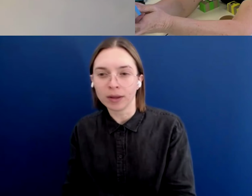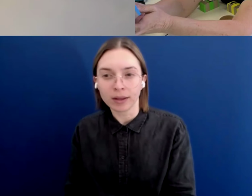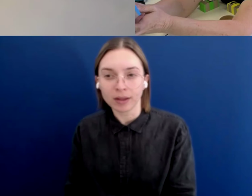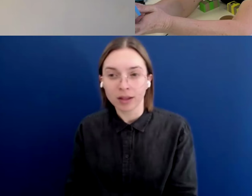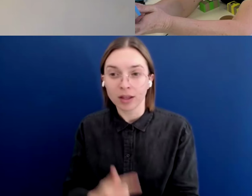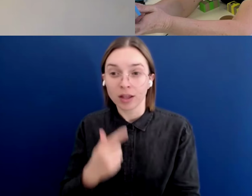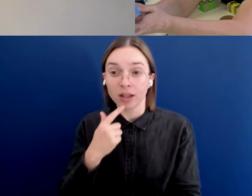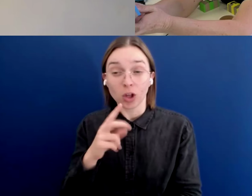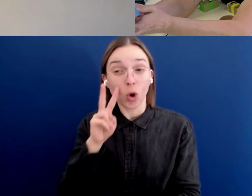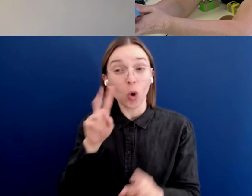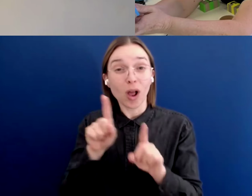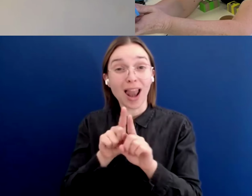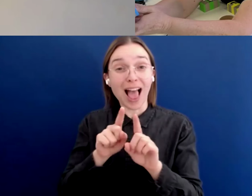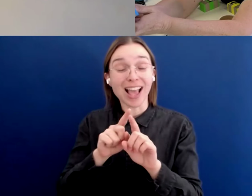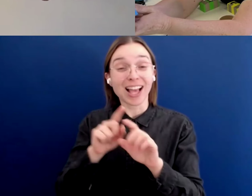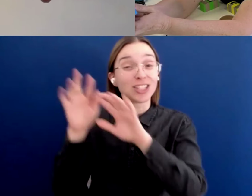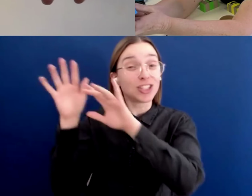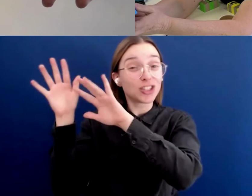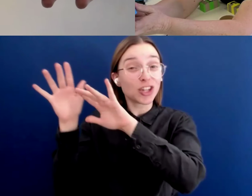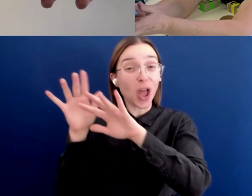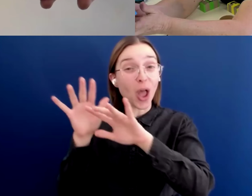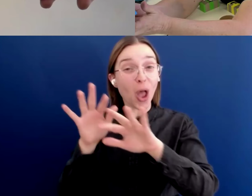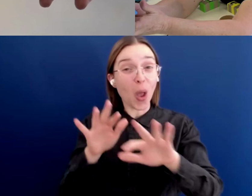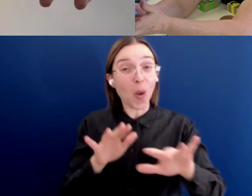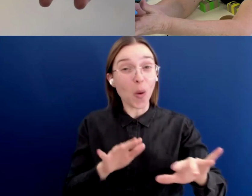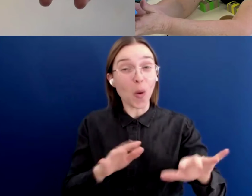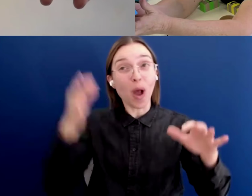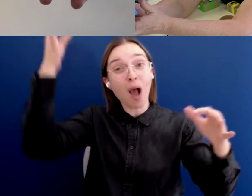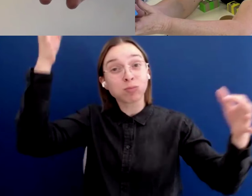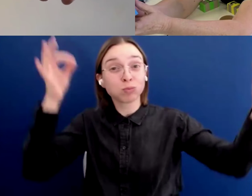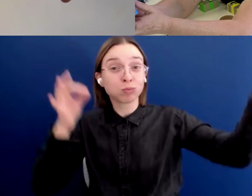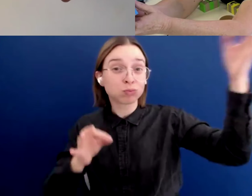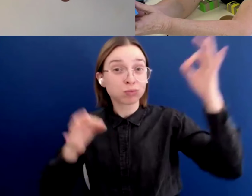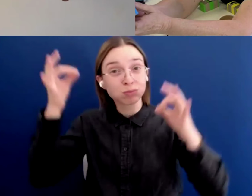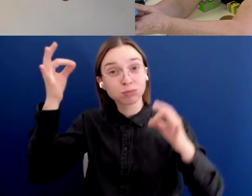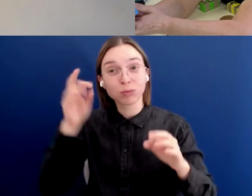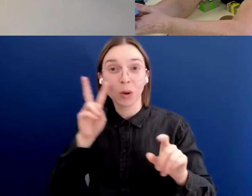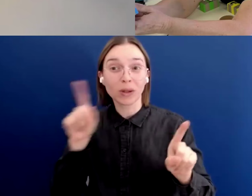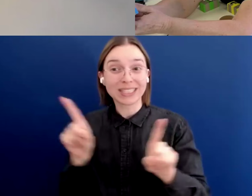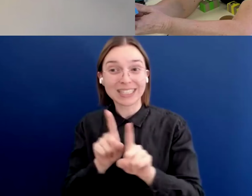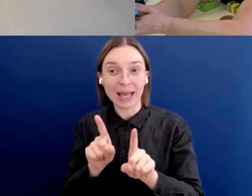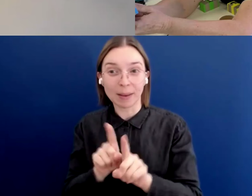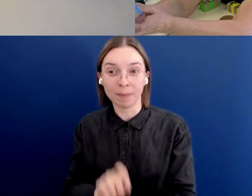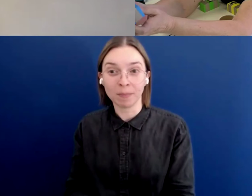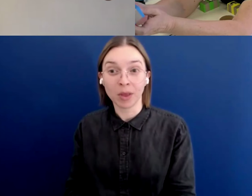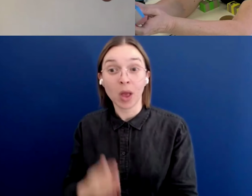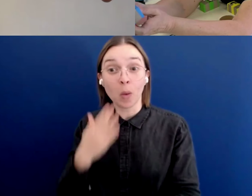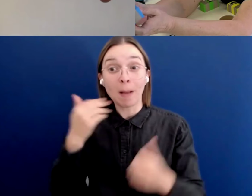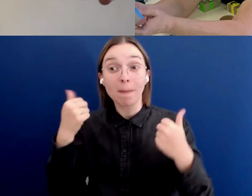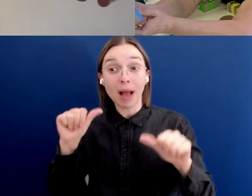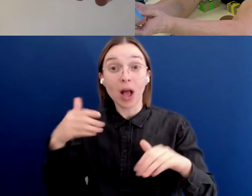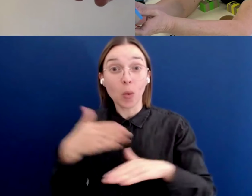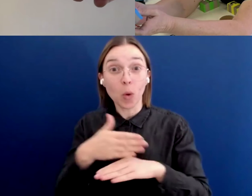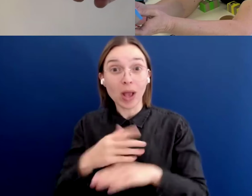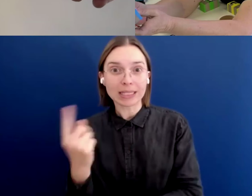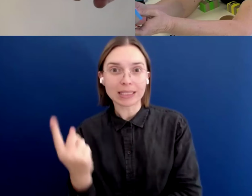snowflake. And when it's going, it spins. Now, what do you reckon happens if we turn it the other